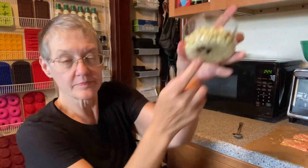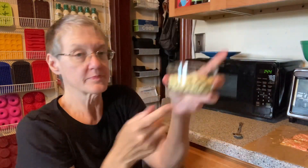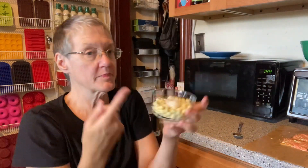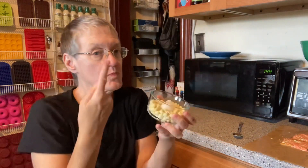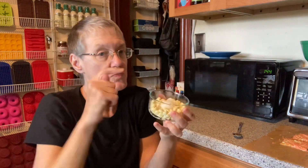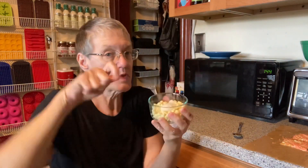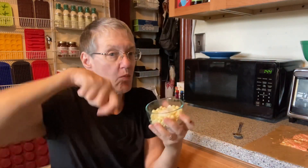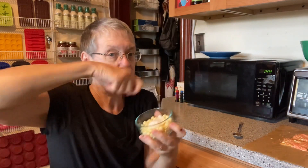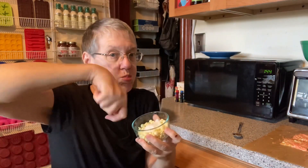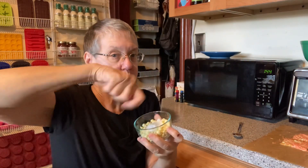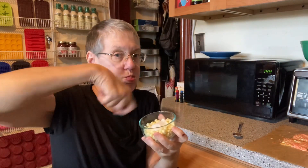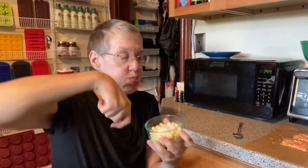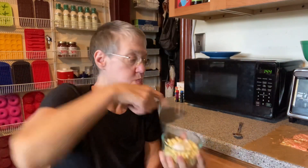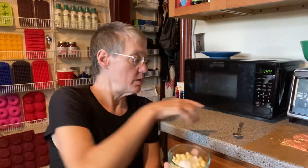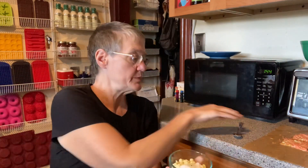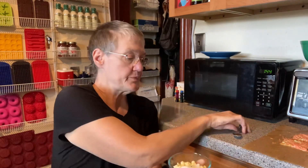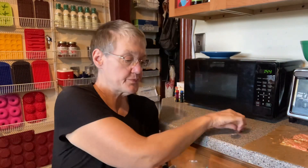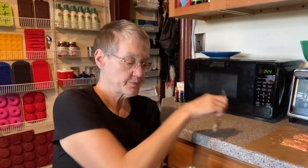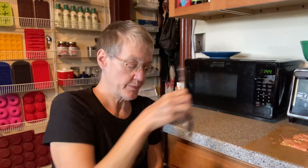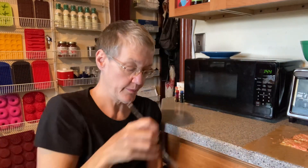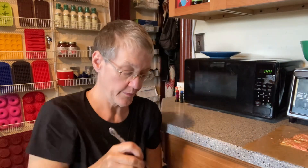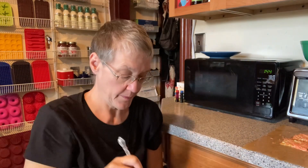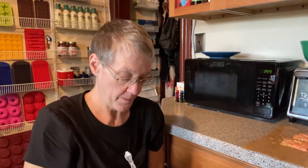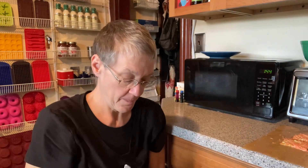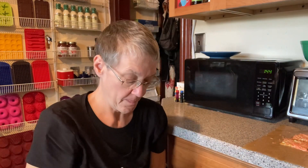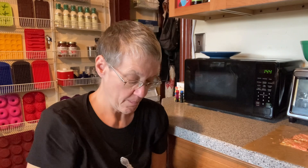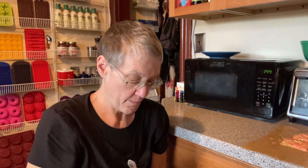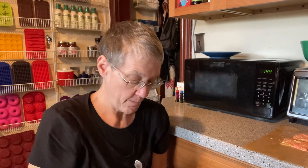Yeah, it ran off and got in the bottom, so let's get to stirring.